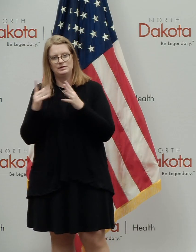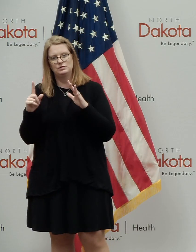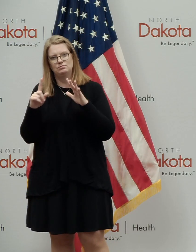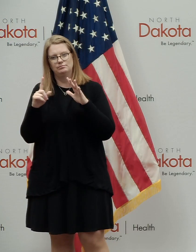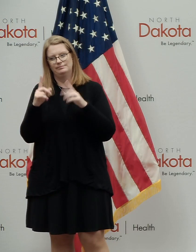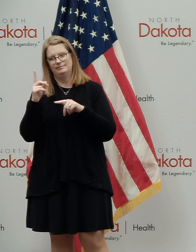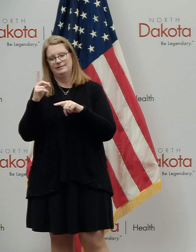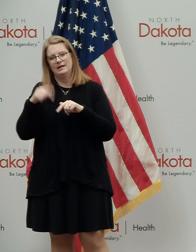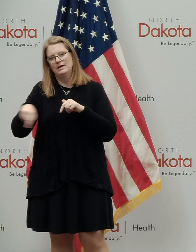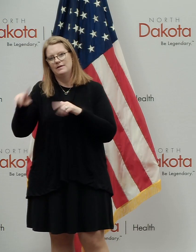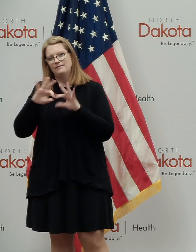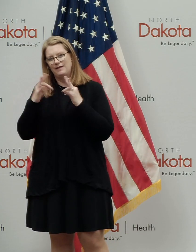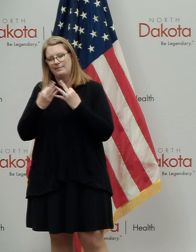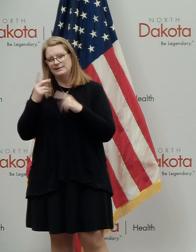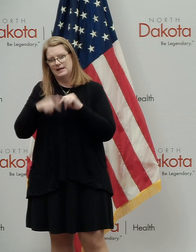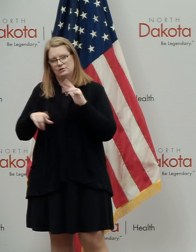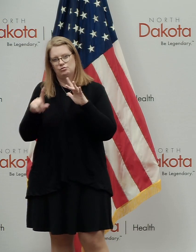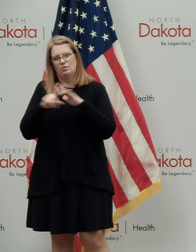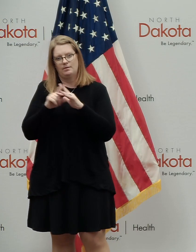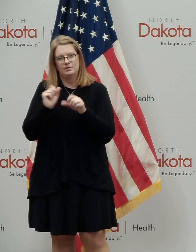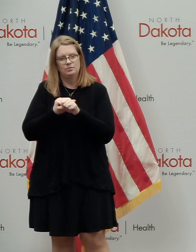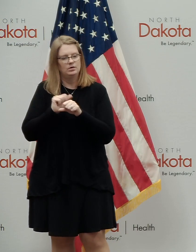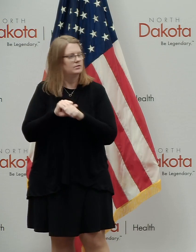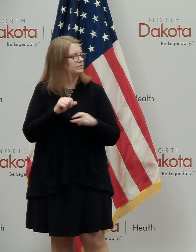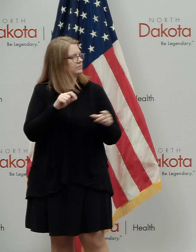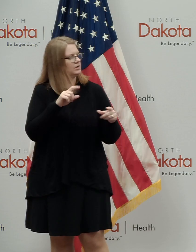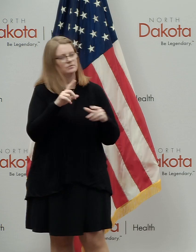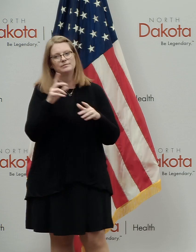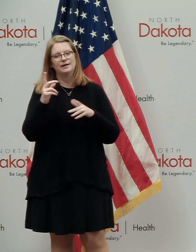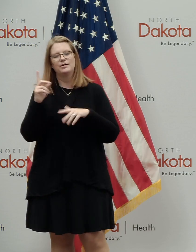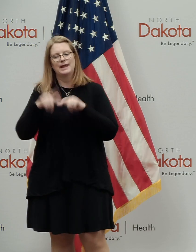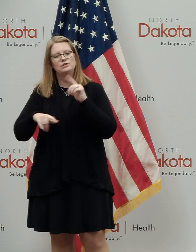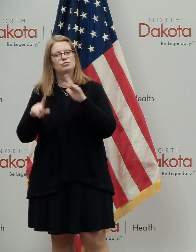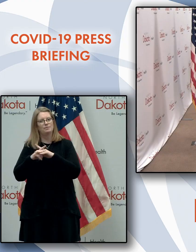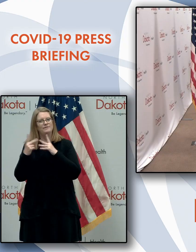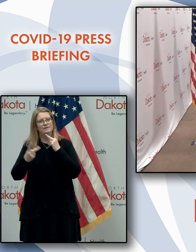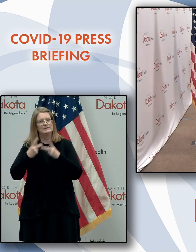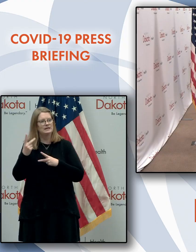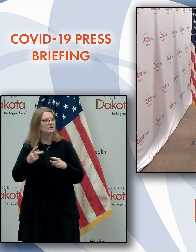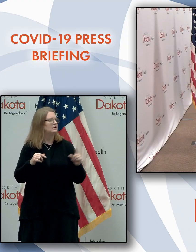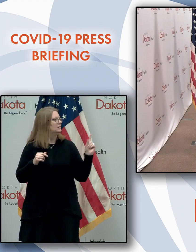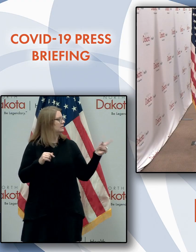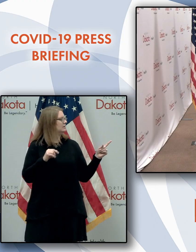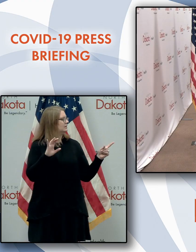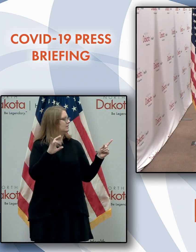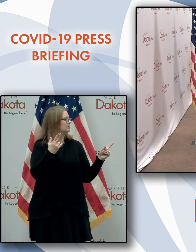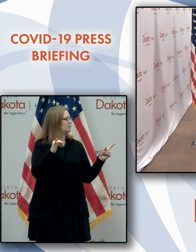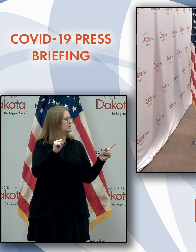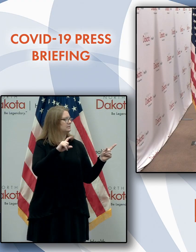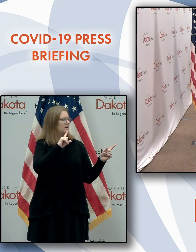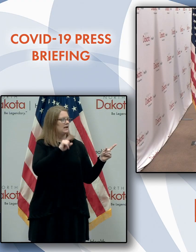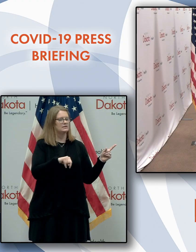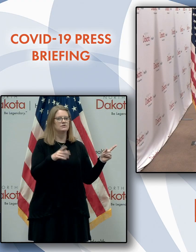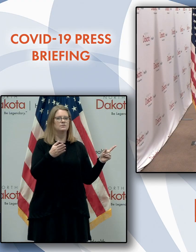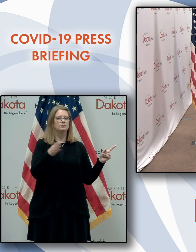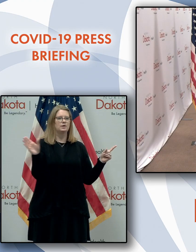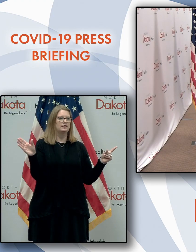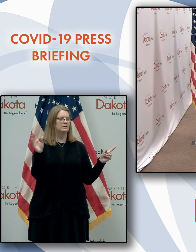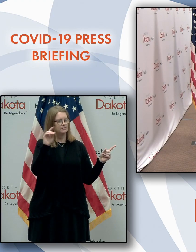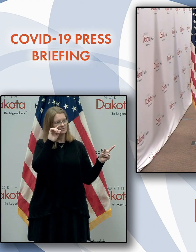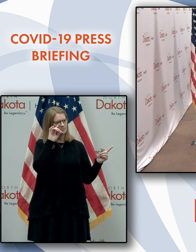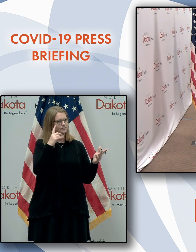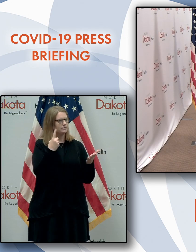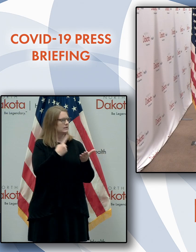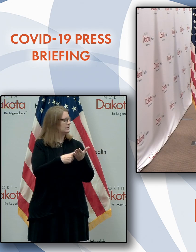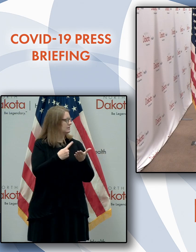Chris Jones will take that question, and Chris maybe will answer that, but more broadly,